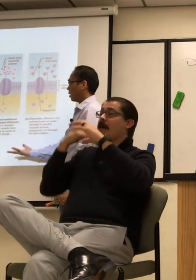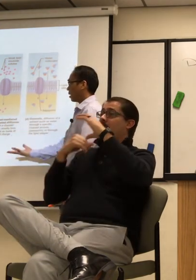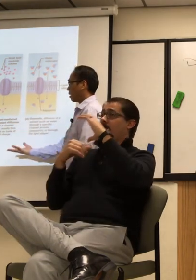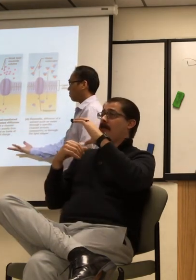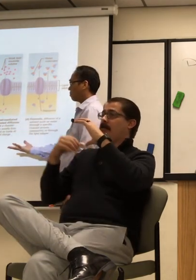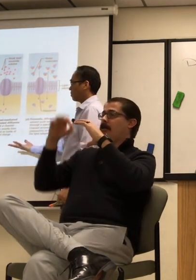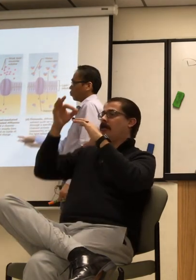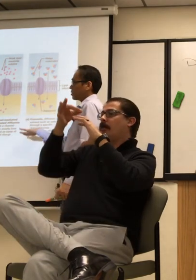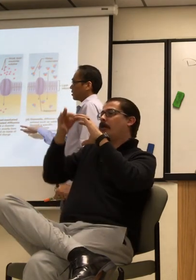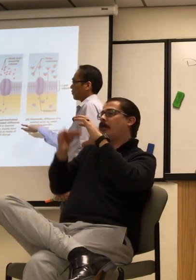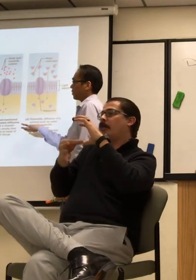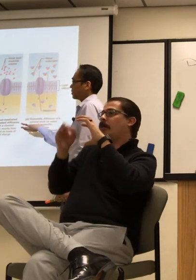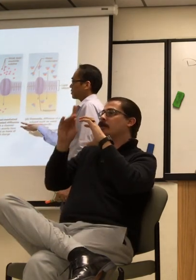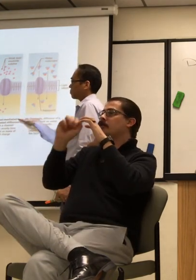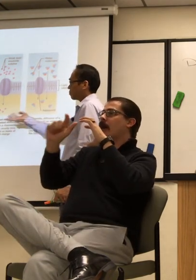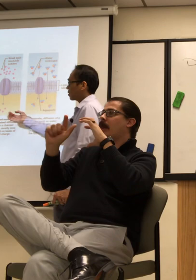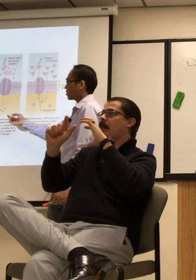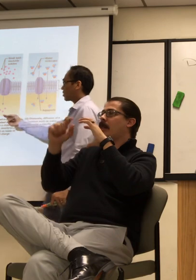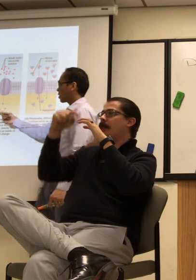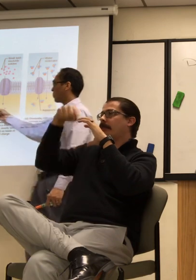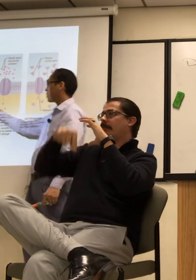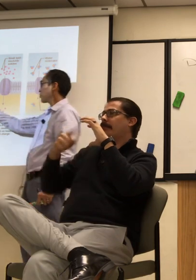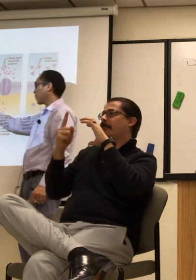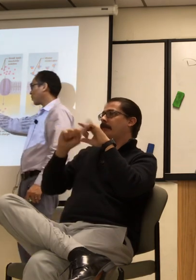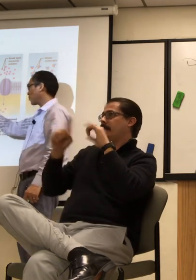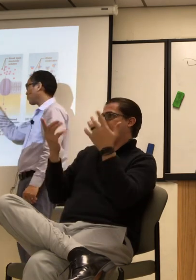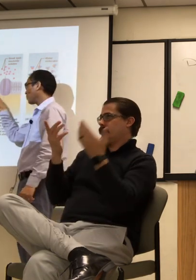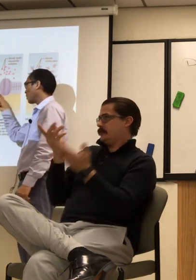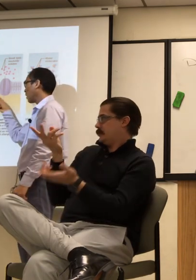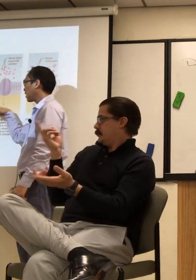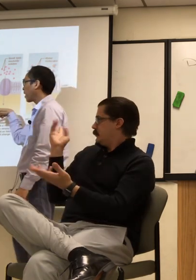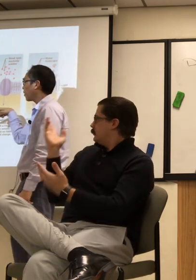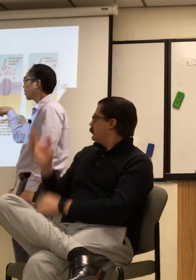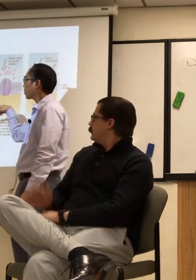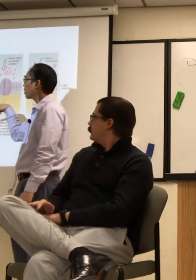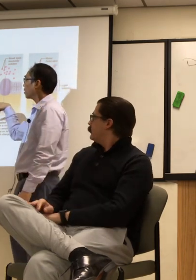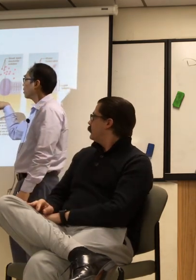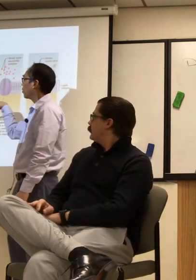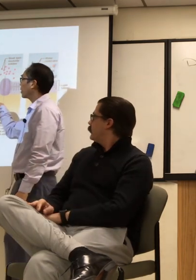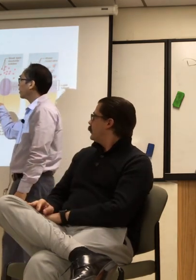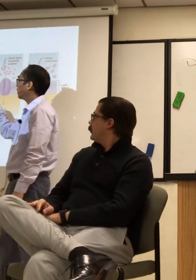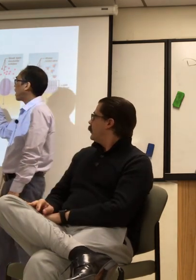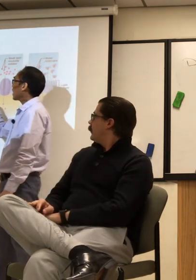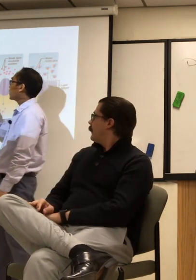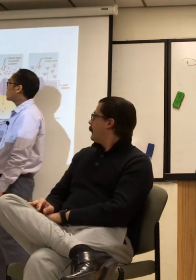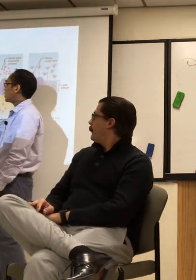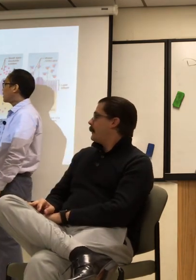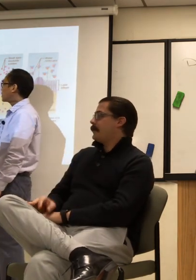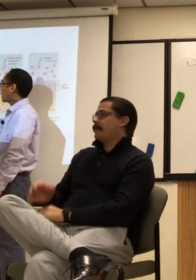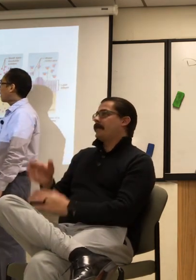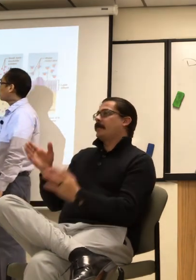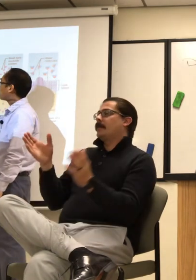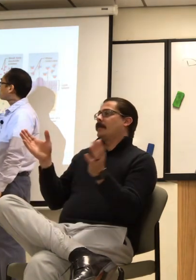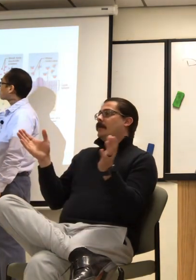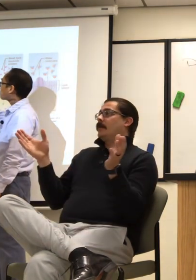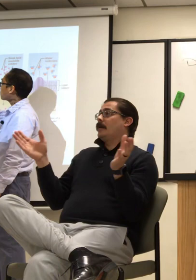diffusion. What's the difference? Well, just look at the picture there. A carrier, when it binds